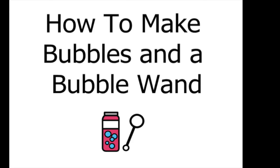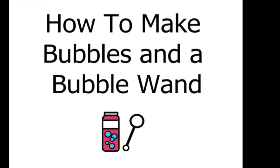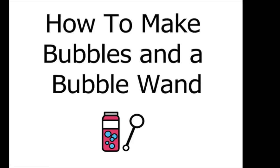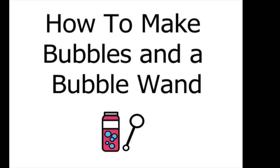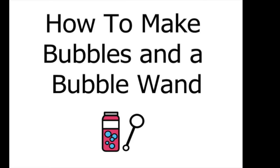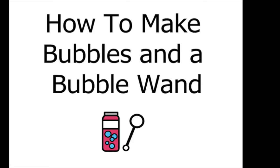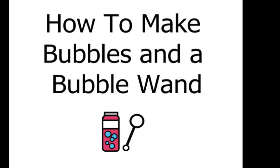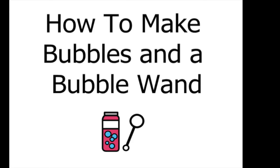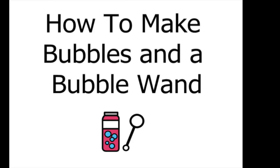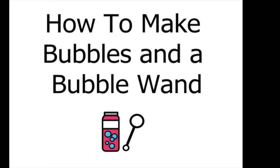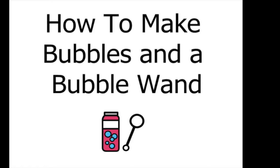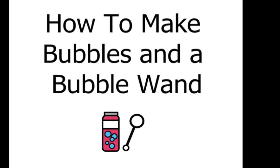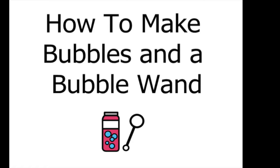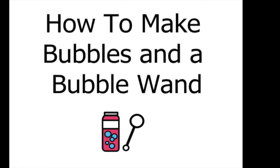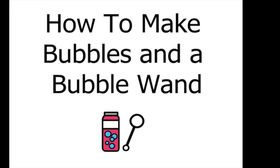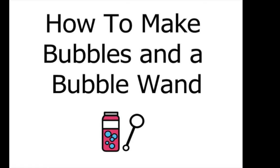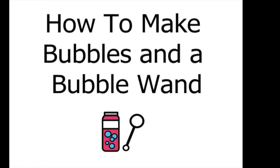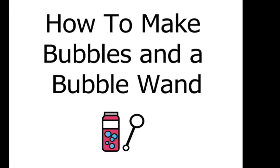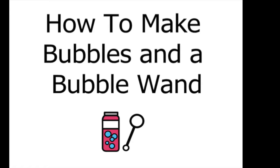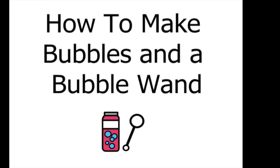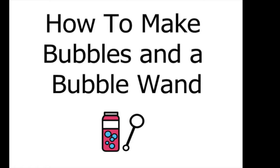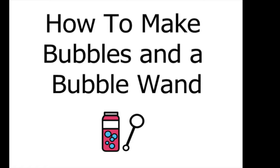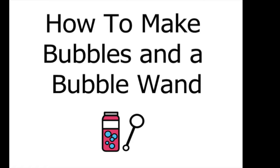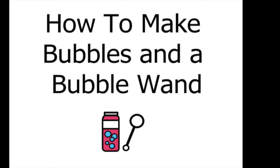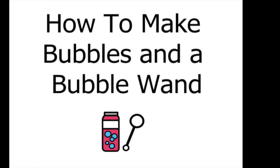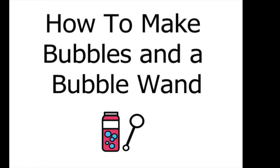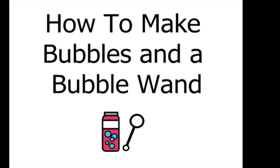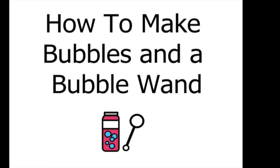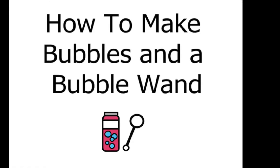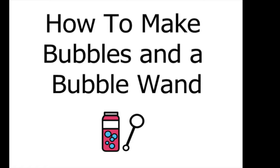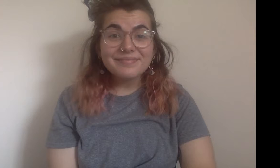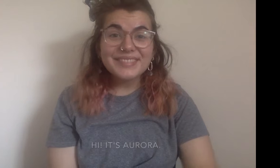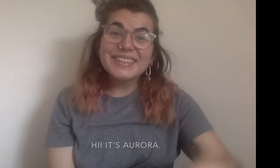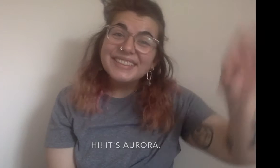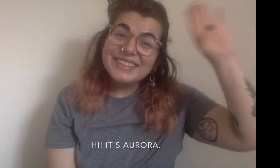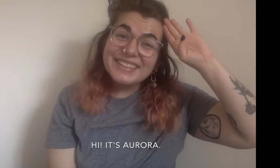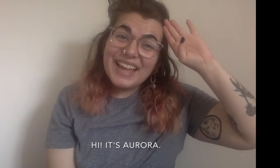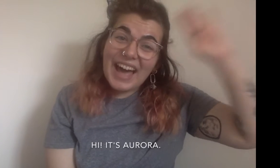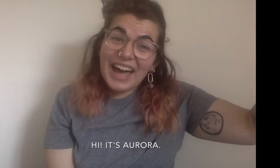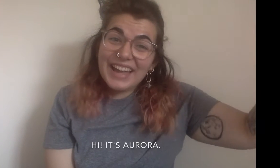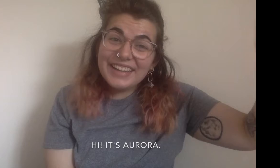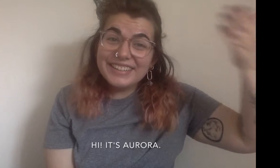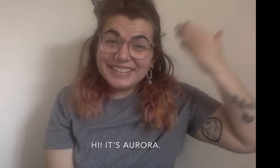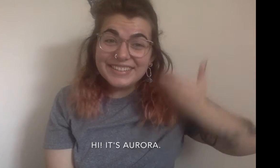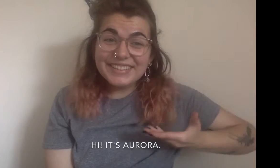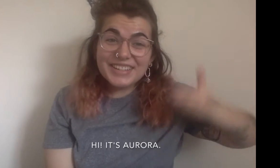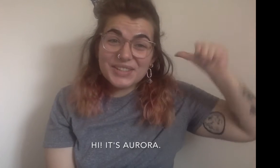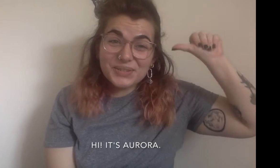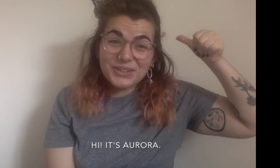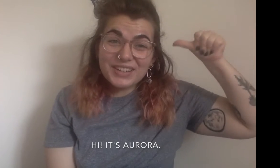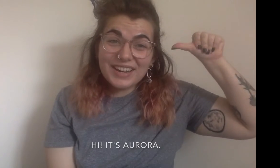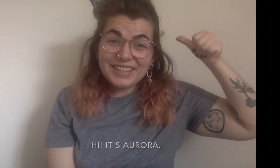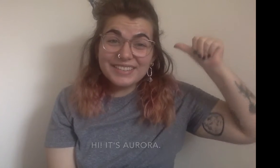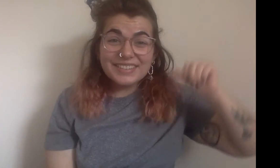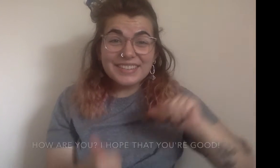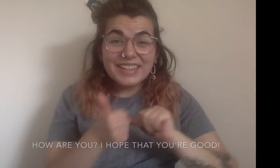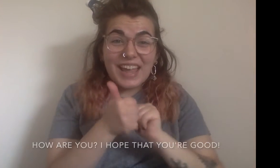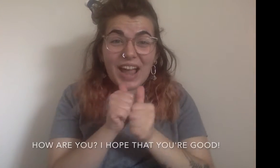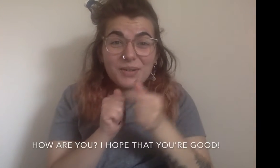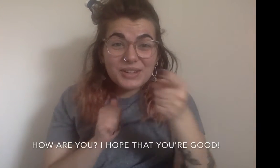How to make bubbles and a bubble wand. Hi it's Aurora. How are